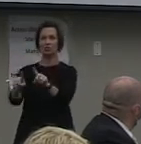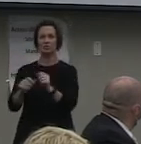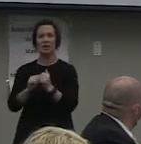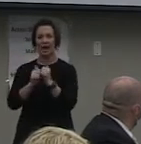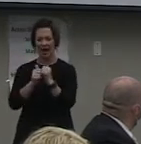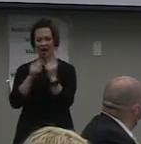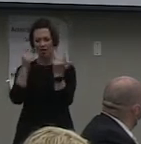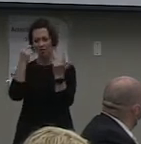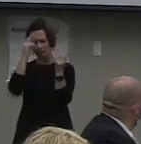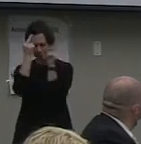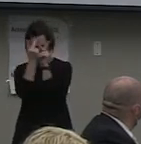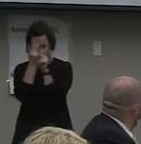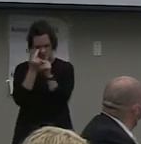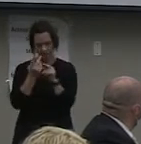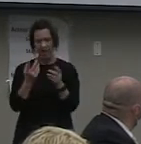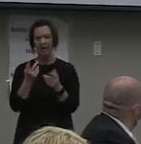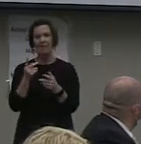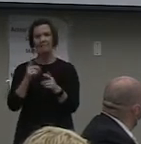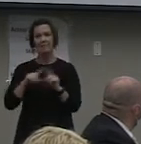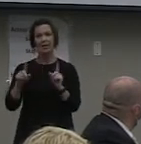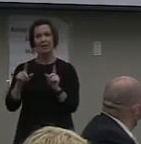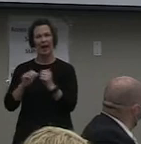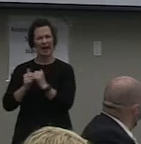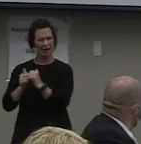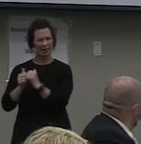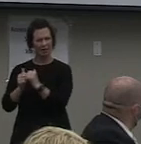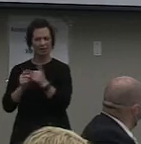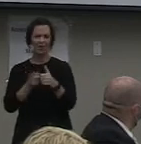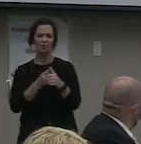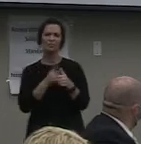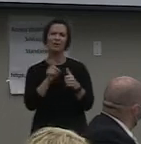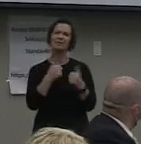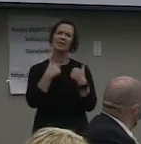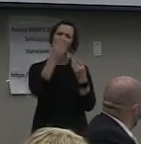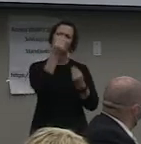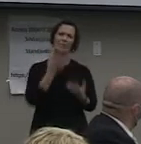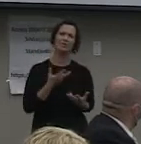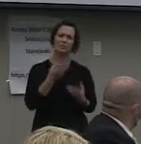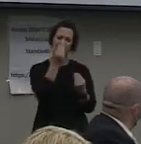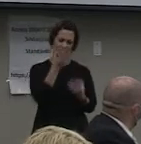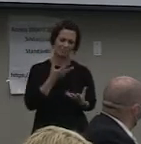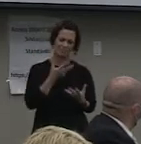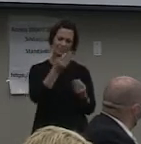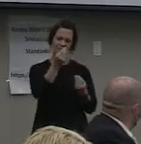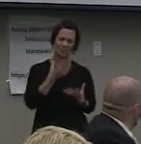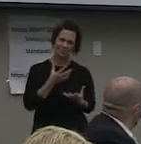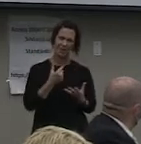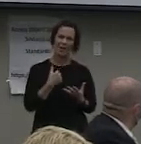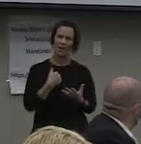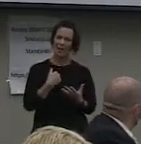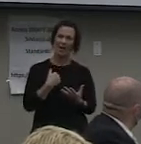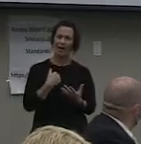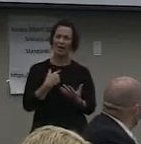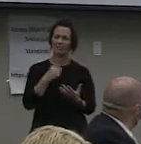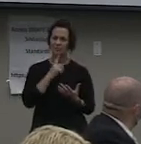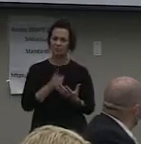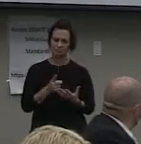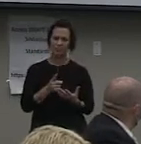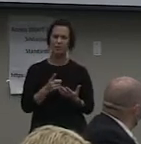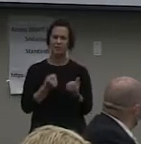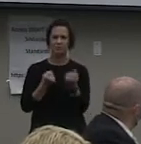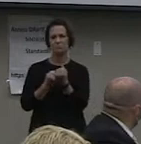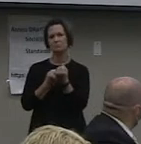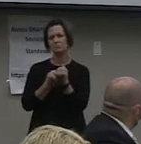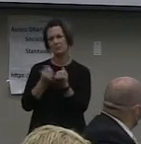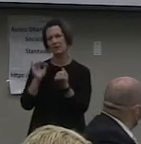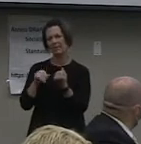have to have the information first. I'm all for inquiry-based learning in the higher levels of